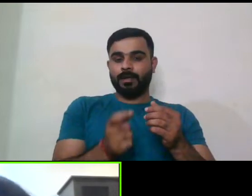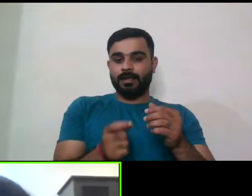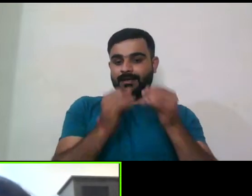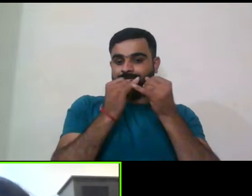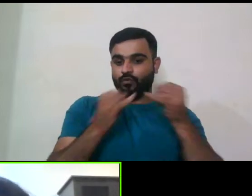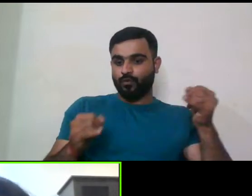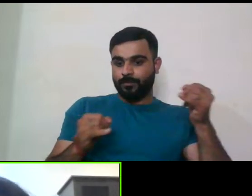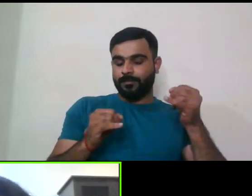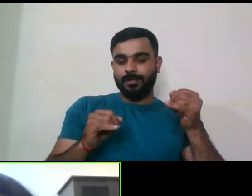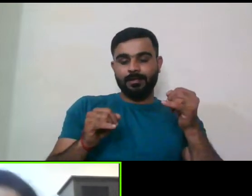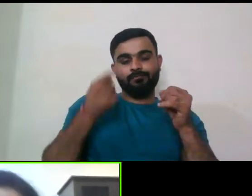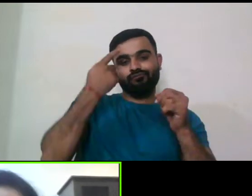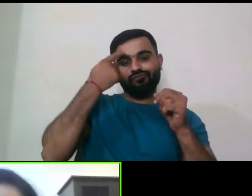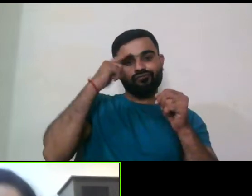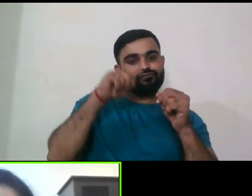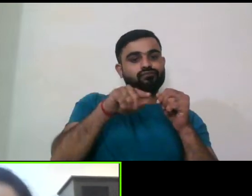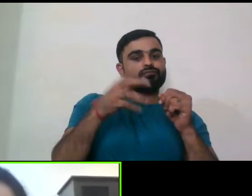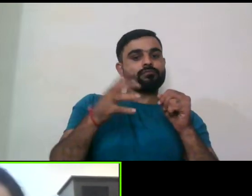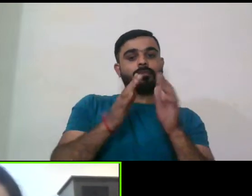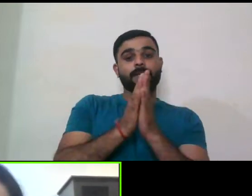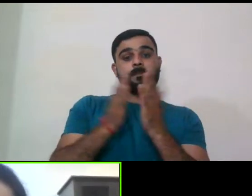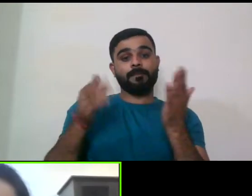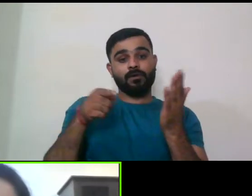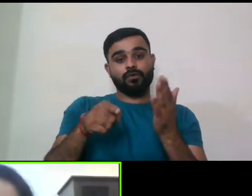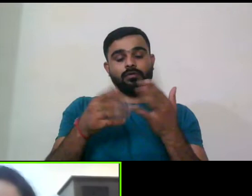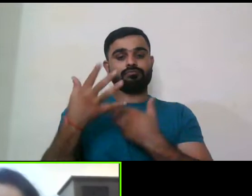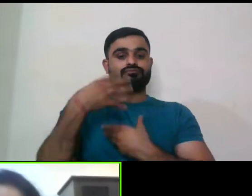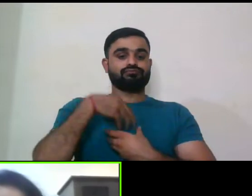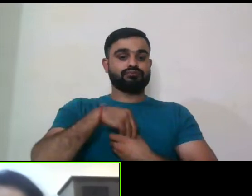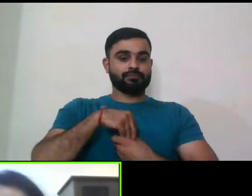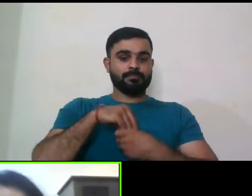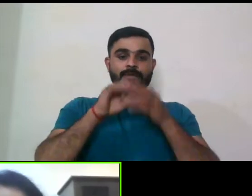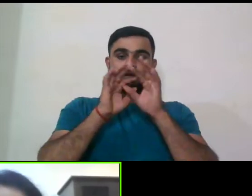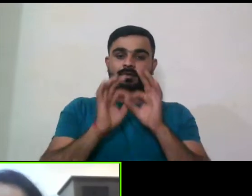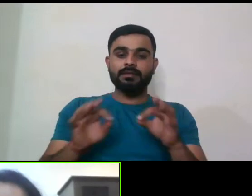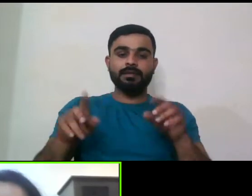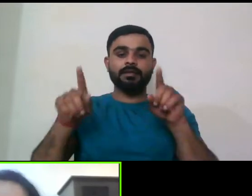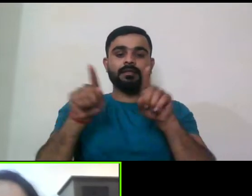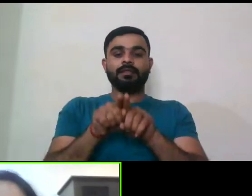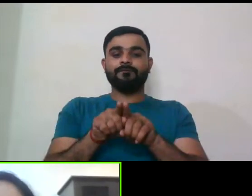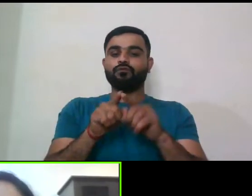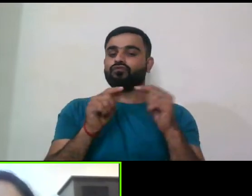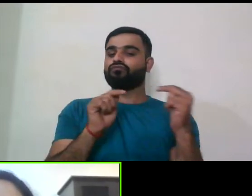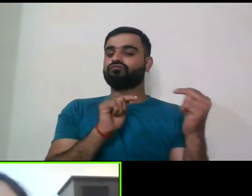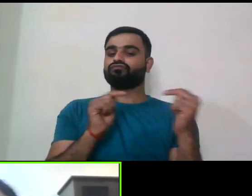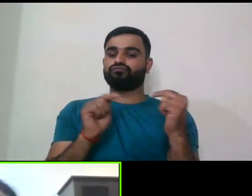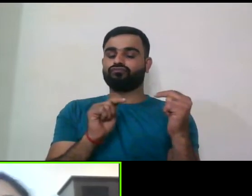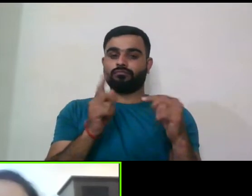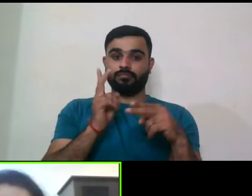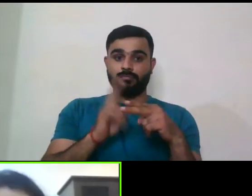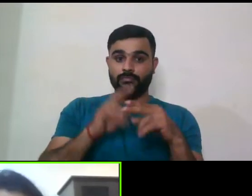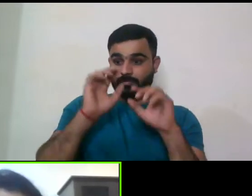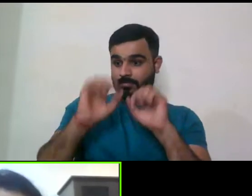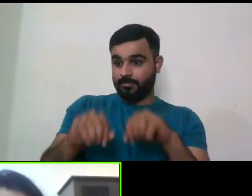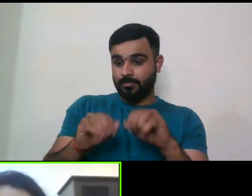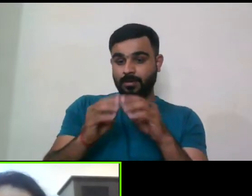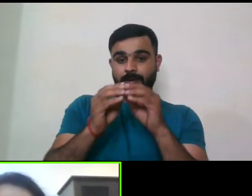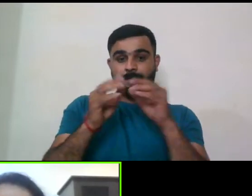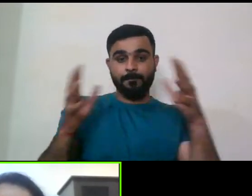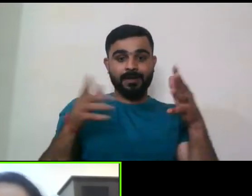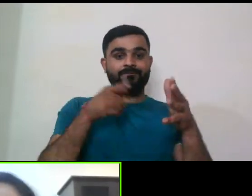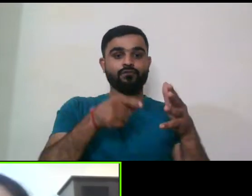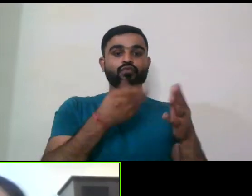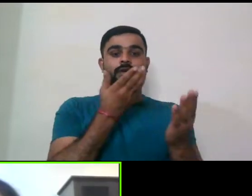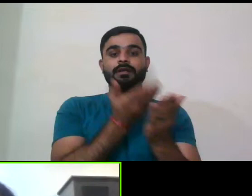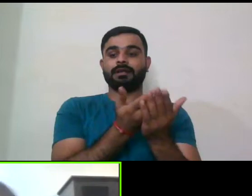underlying intent, the book also adopts a similar line of argument, right? You don't have to go big with